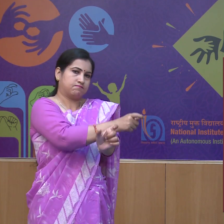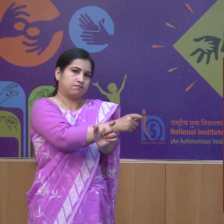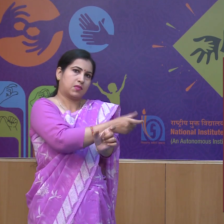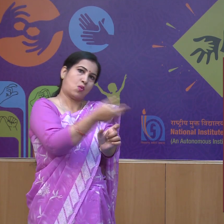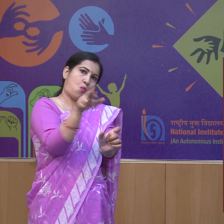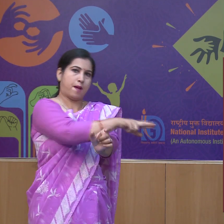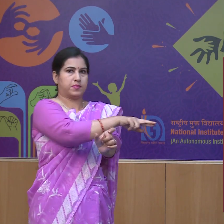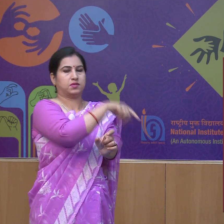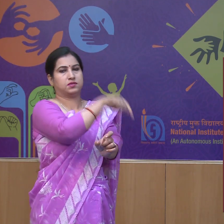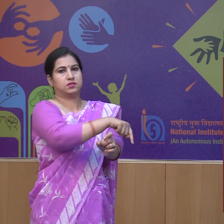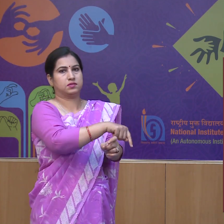Nawab.